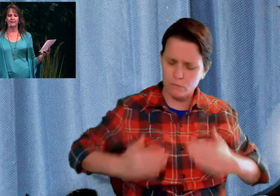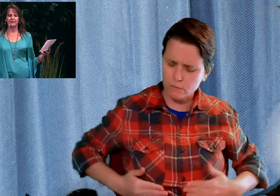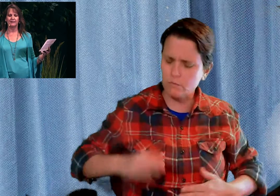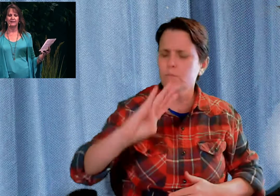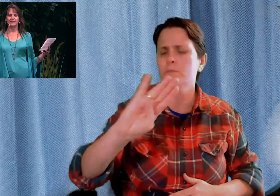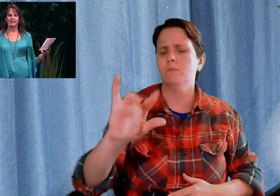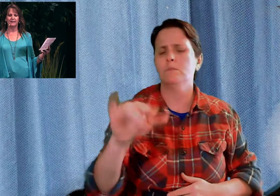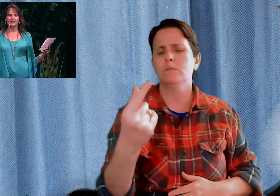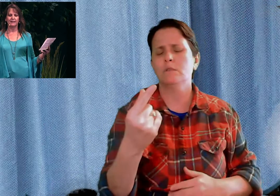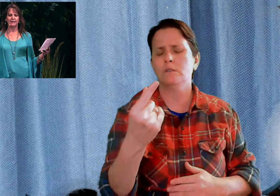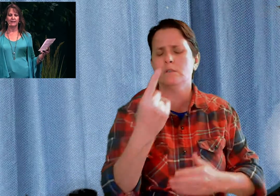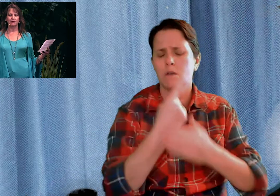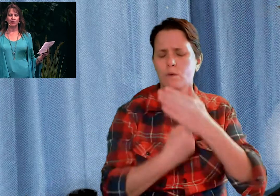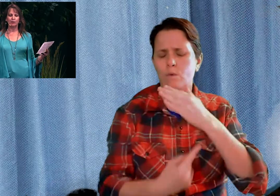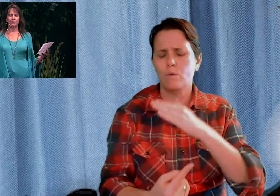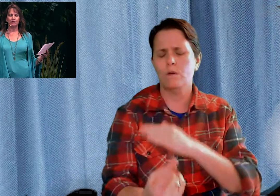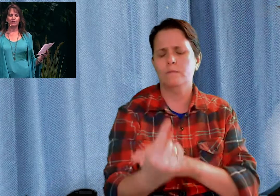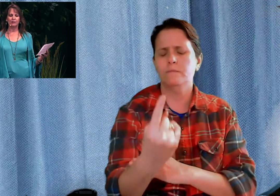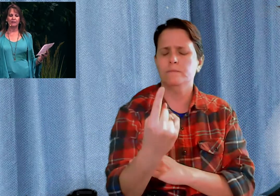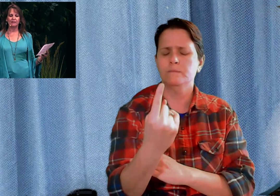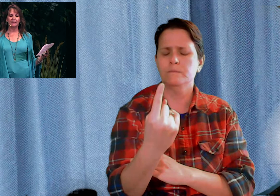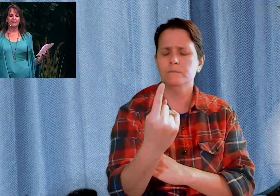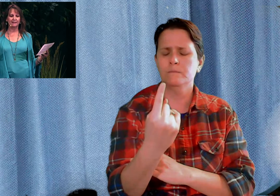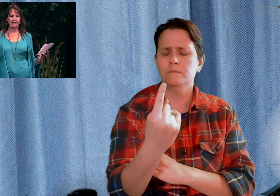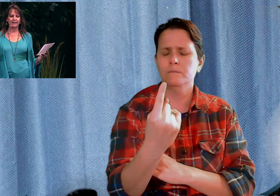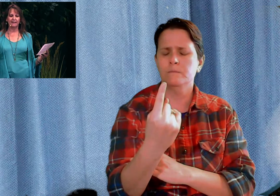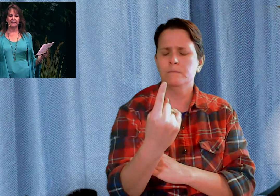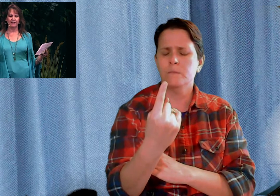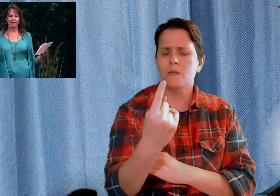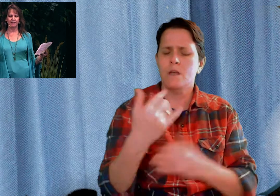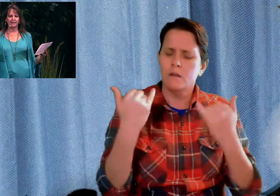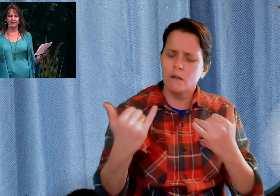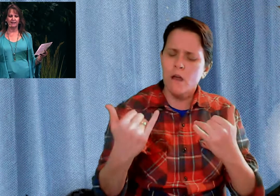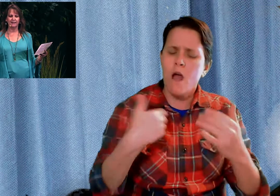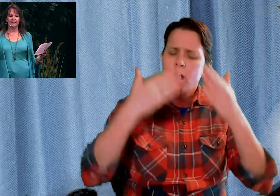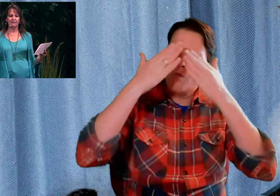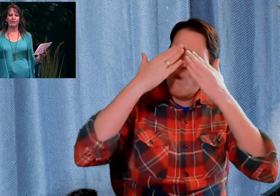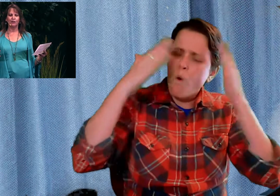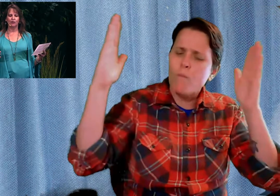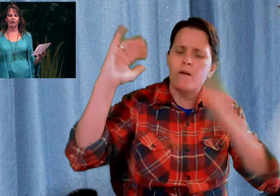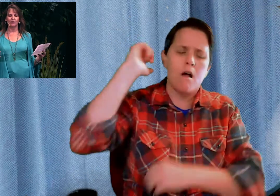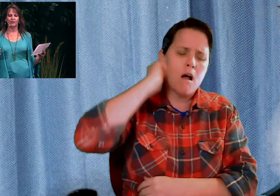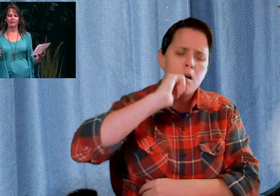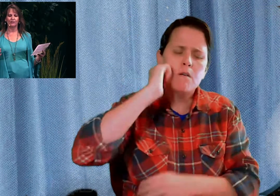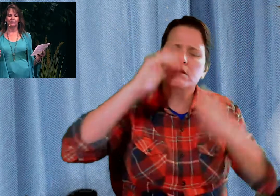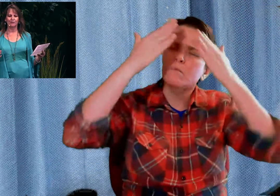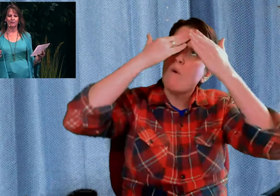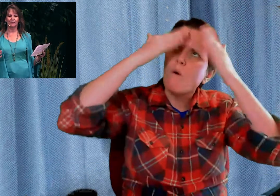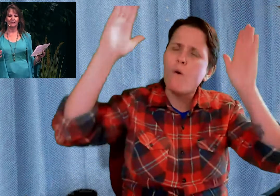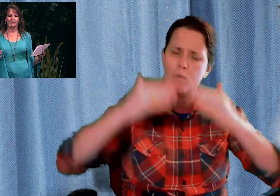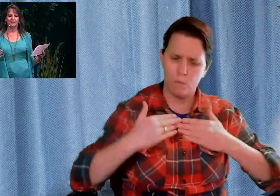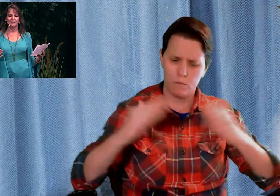oneness. As we open to experience that today and every day, we are